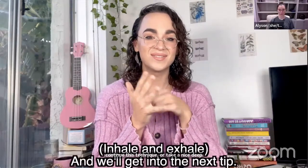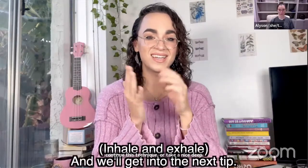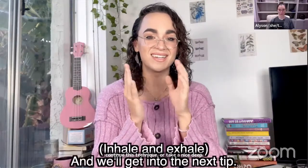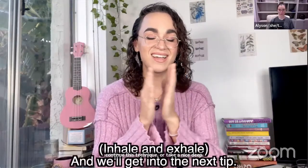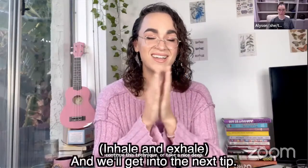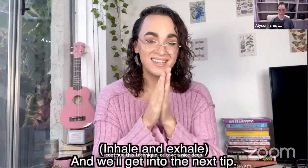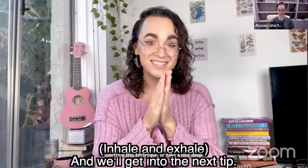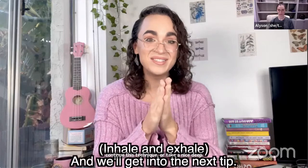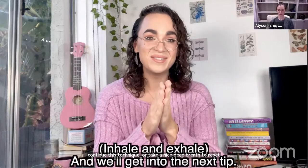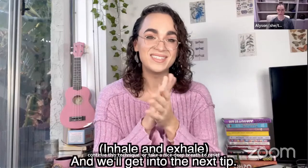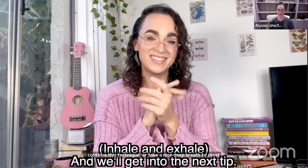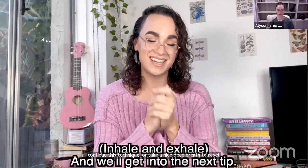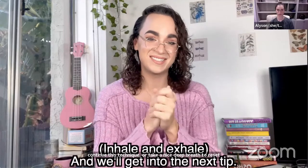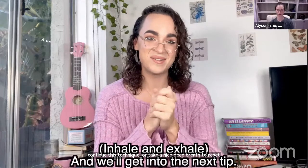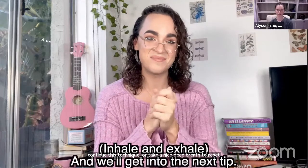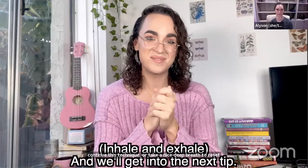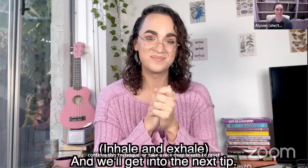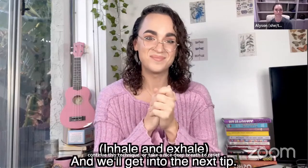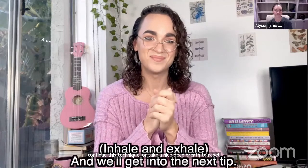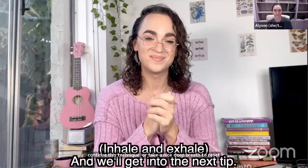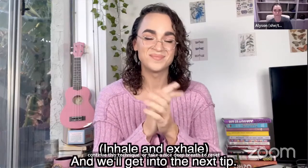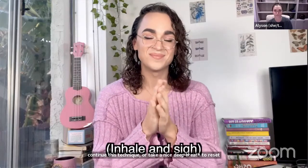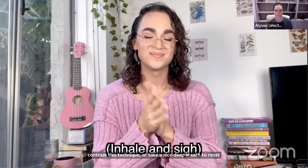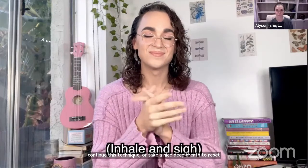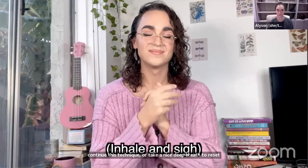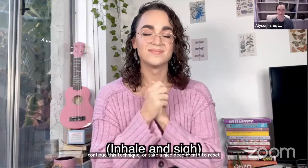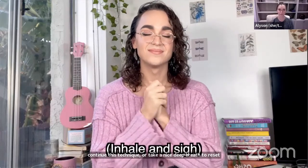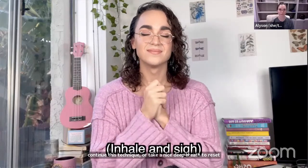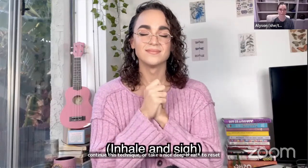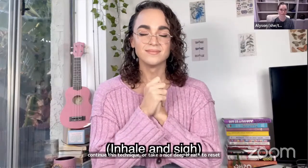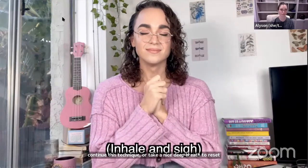And we'll get into the next tip.